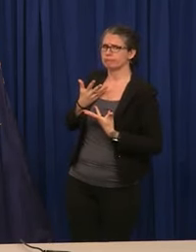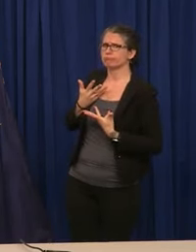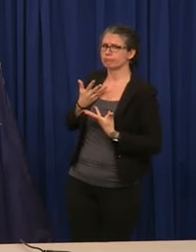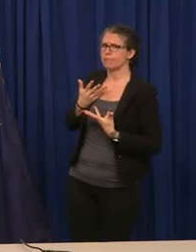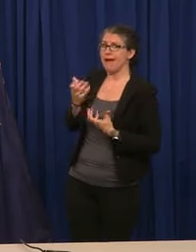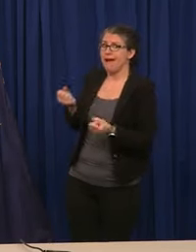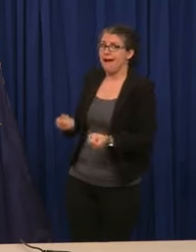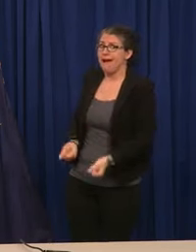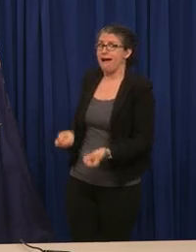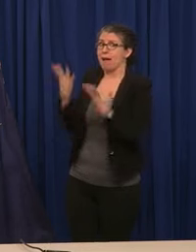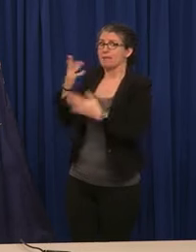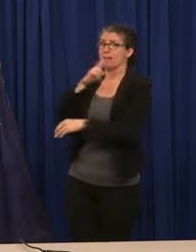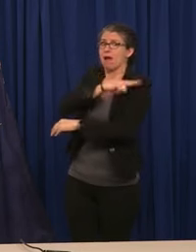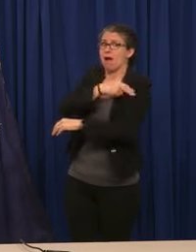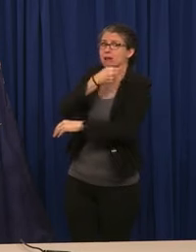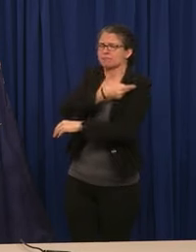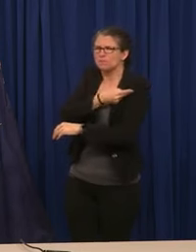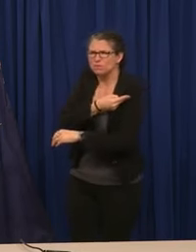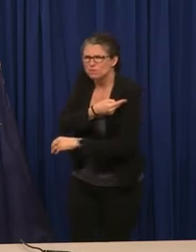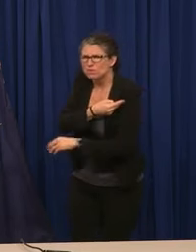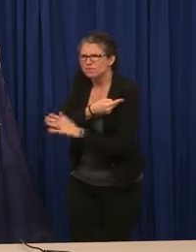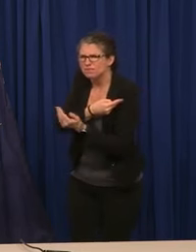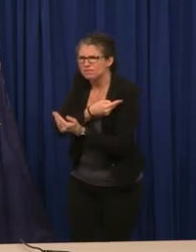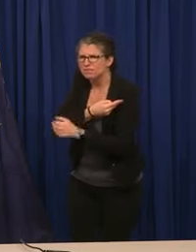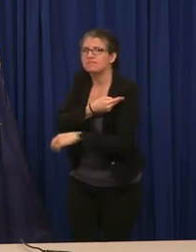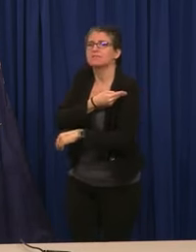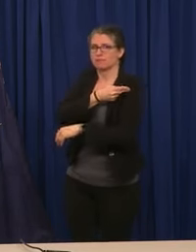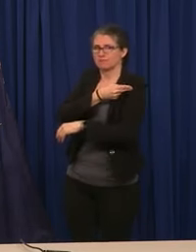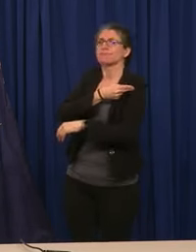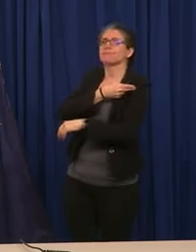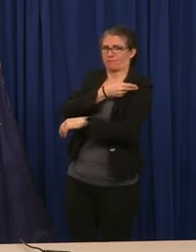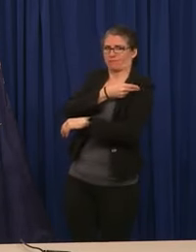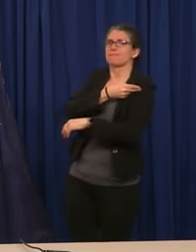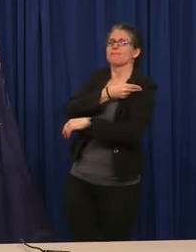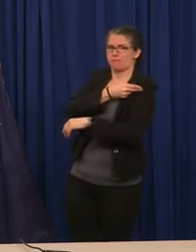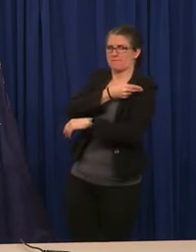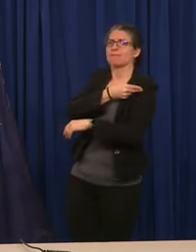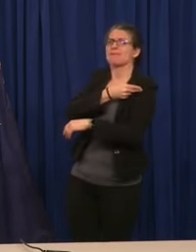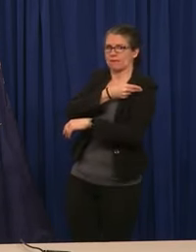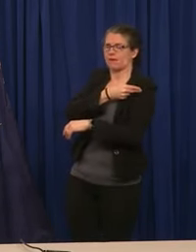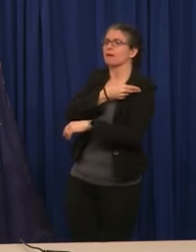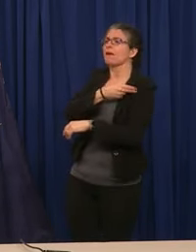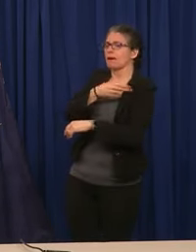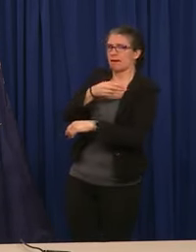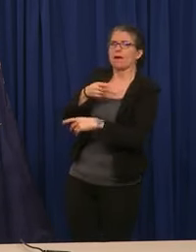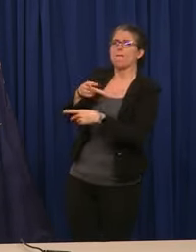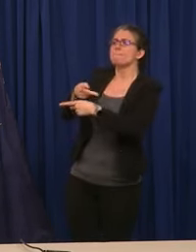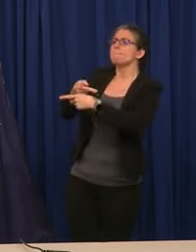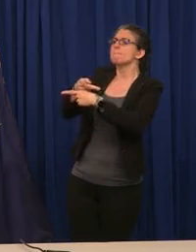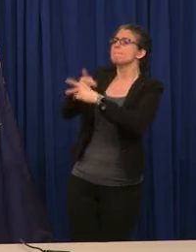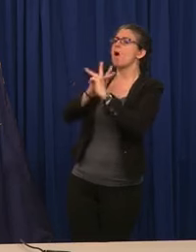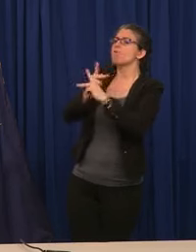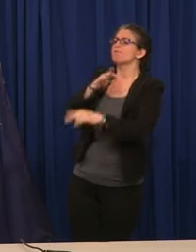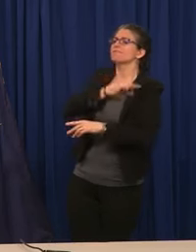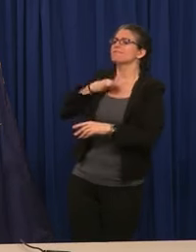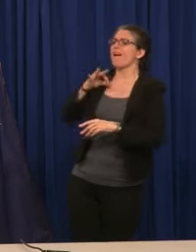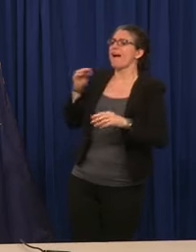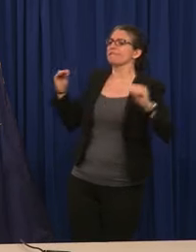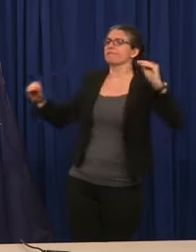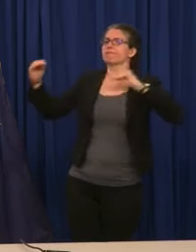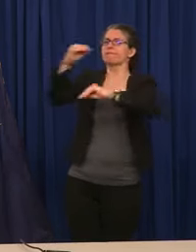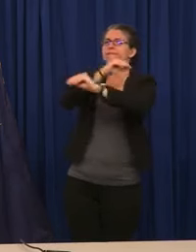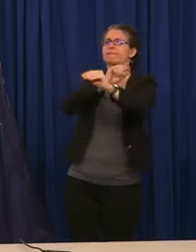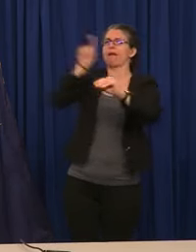national firms and bring providers in from out of state, is there a chance that outsourcing might affect Maine hospitals?